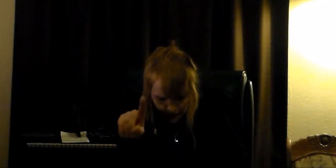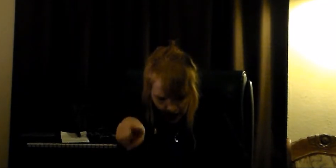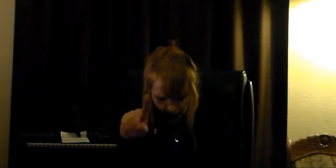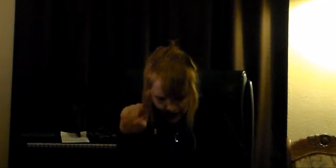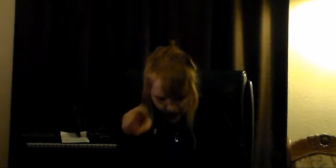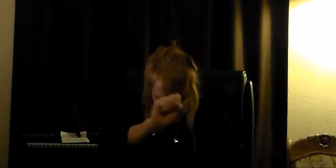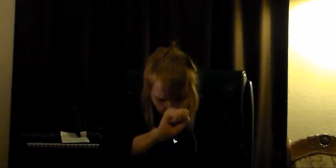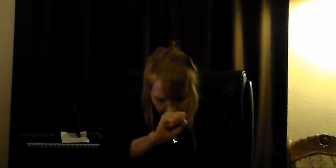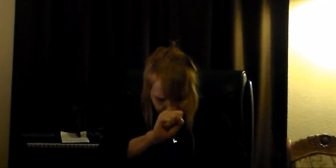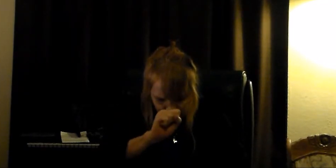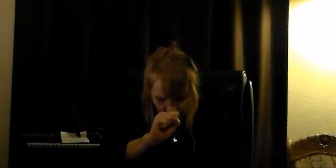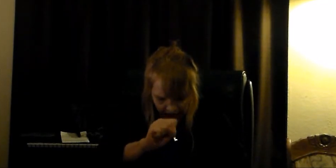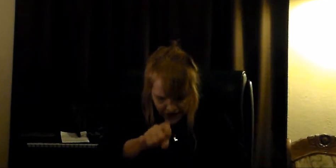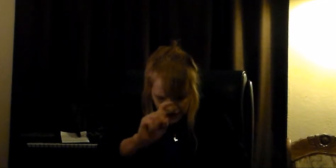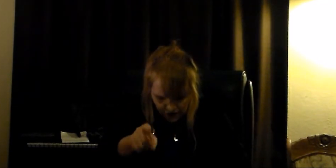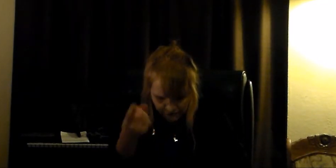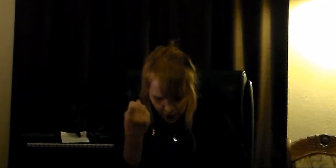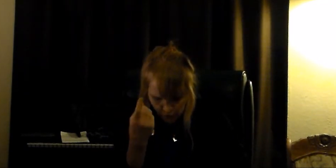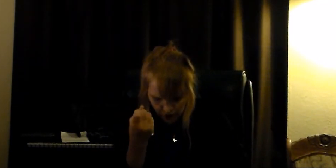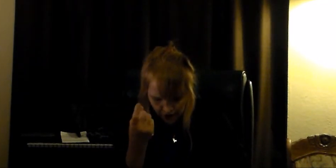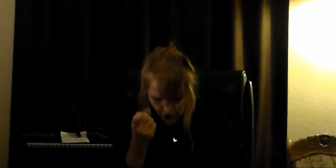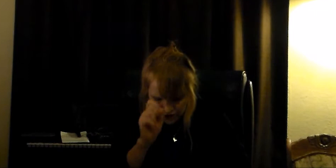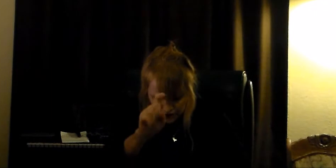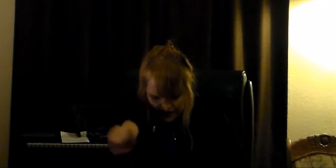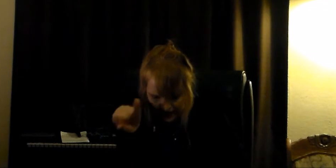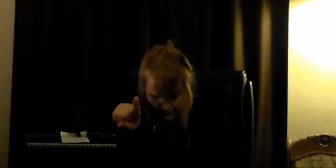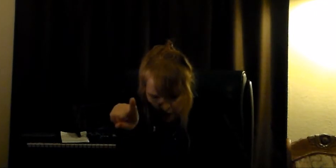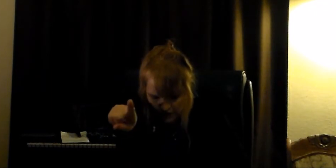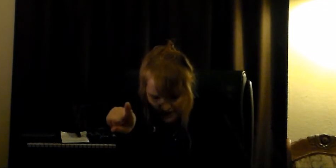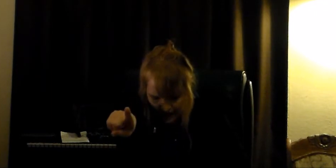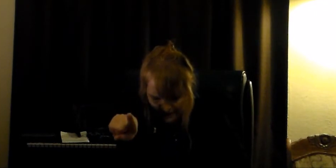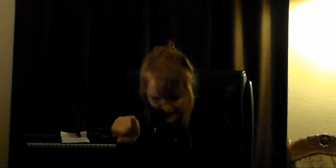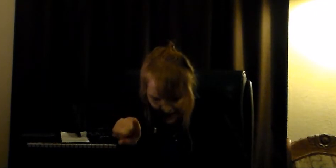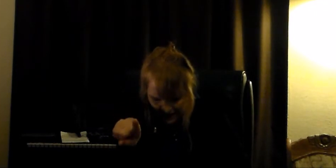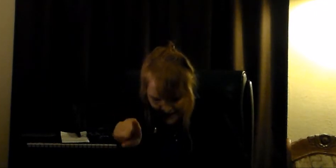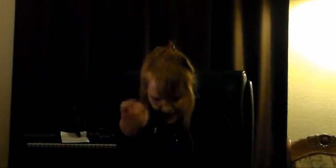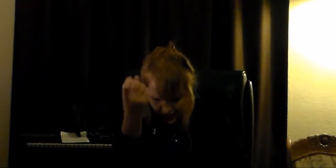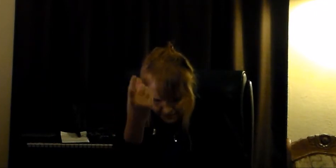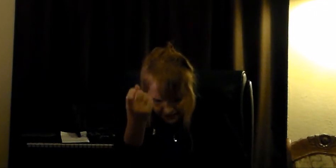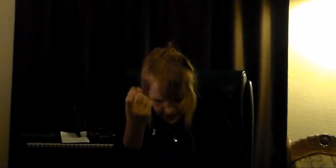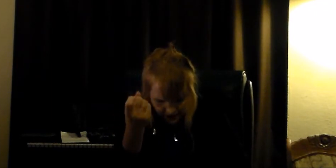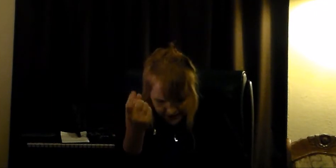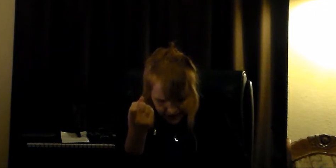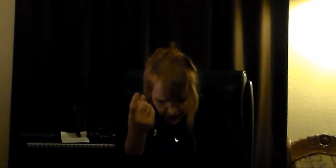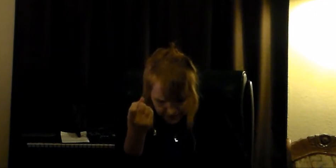and godly lives as you look forward to the day of the Lord's coming. It's coming.